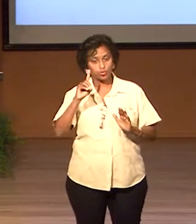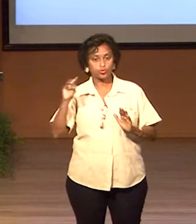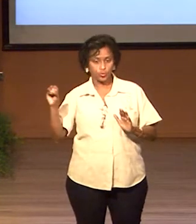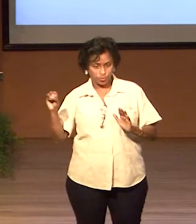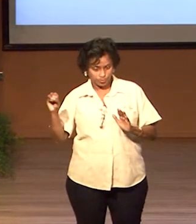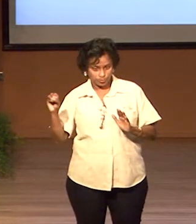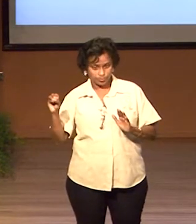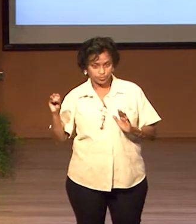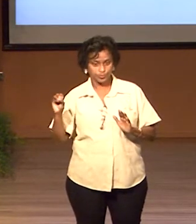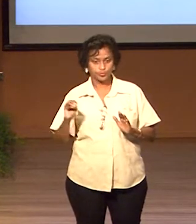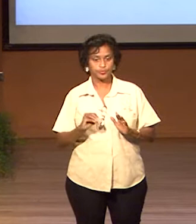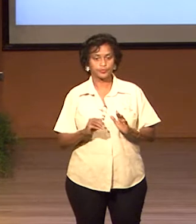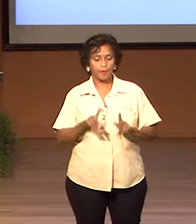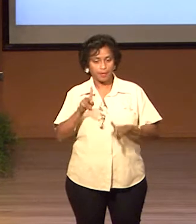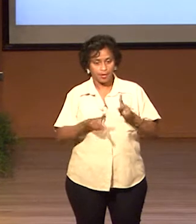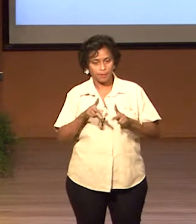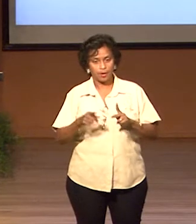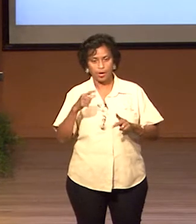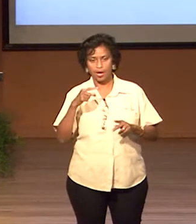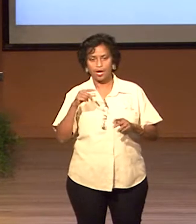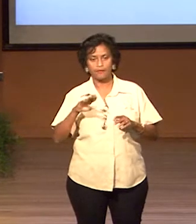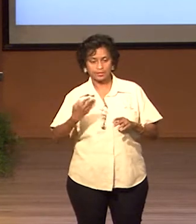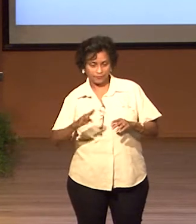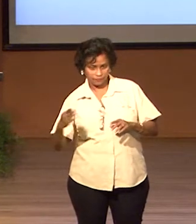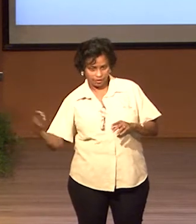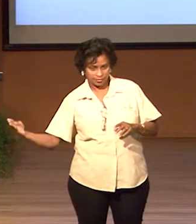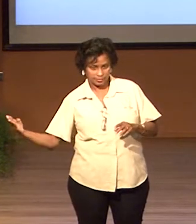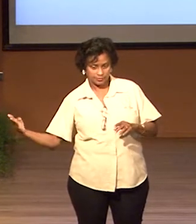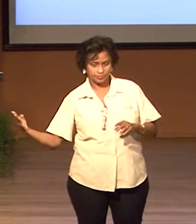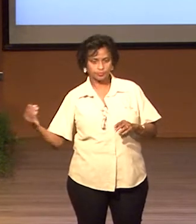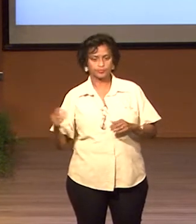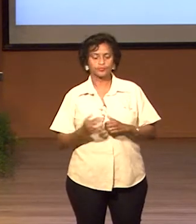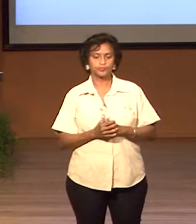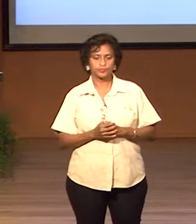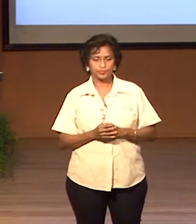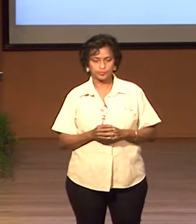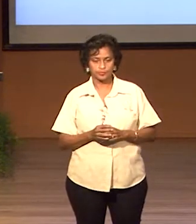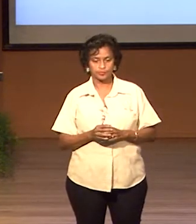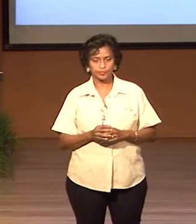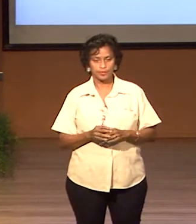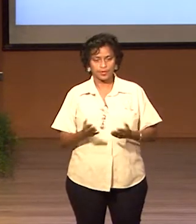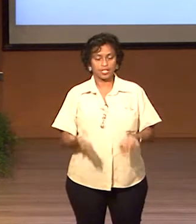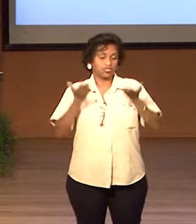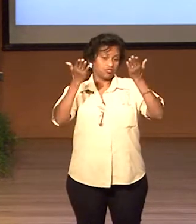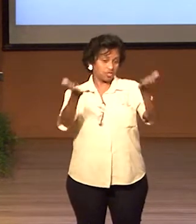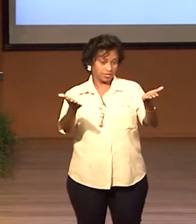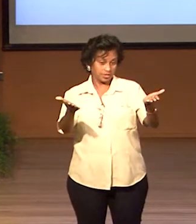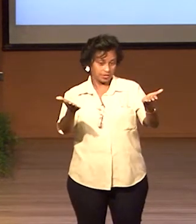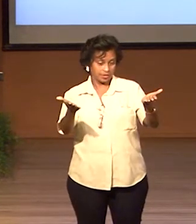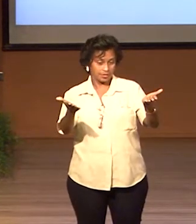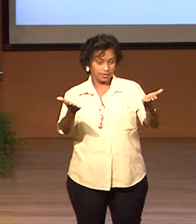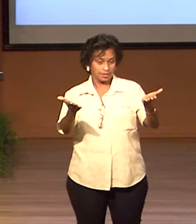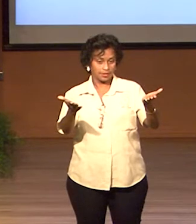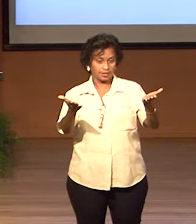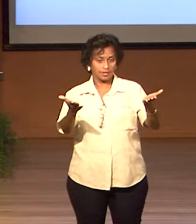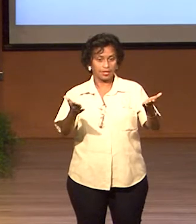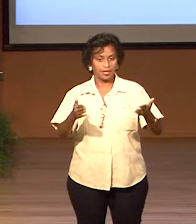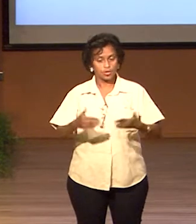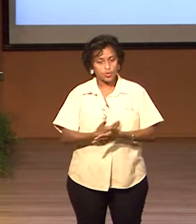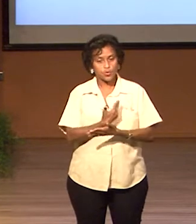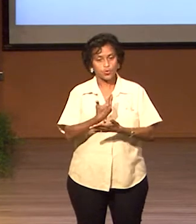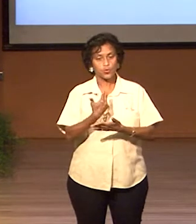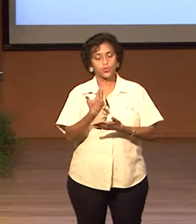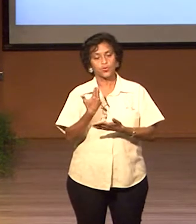are neurologically different. And she suggests that it should be seen as a new